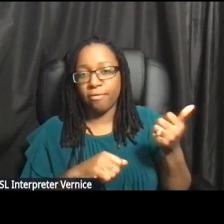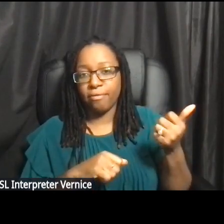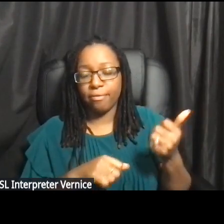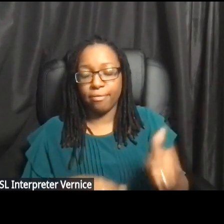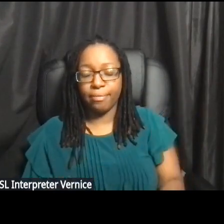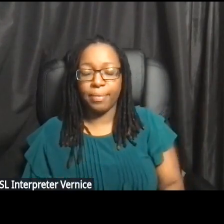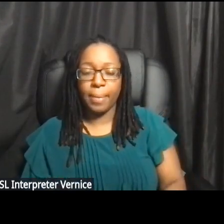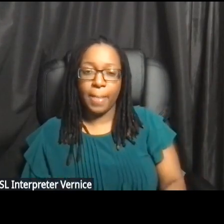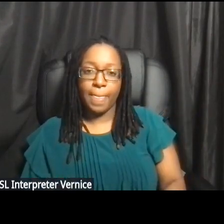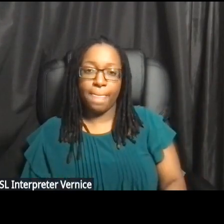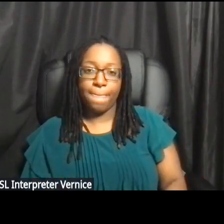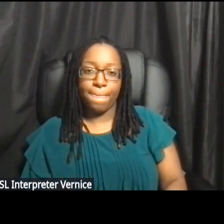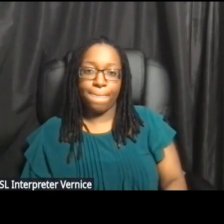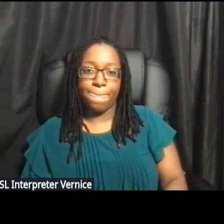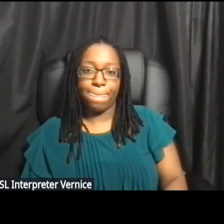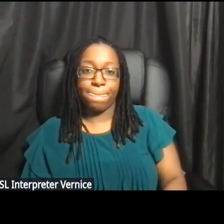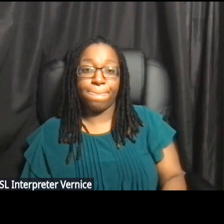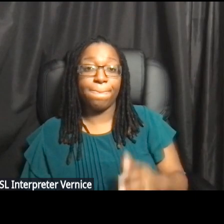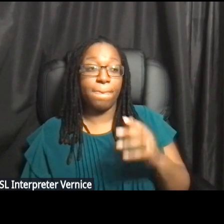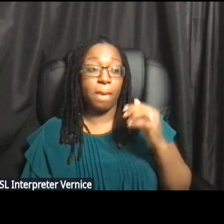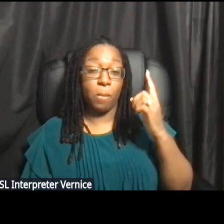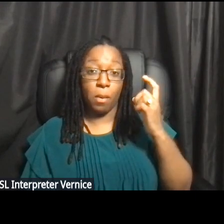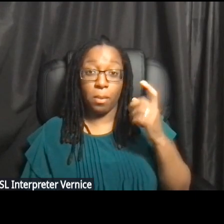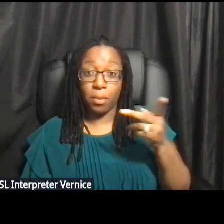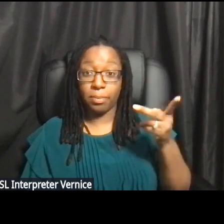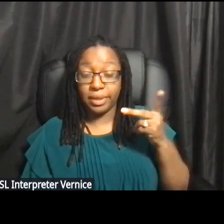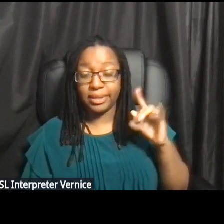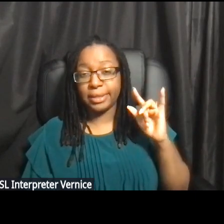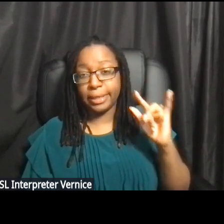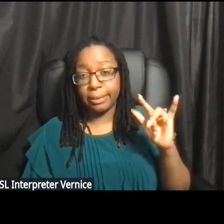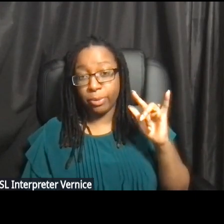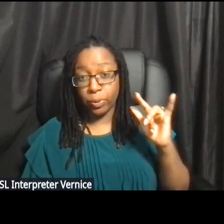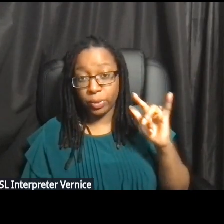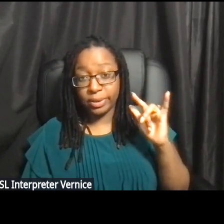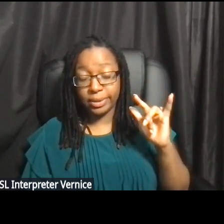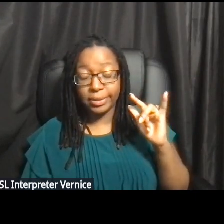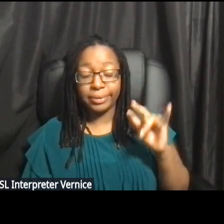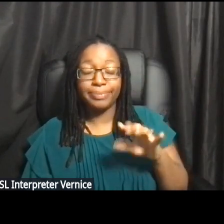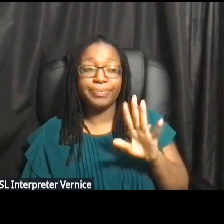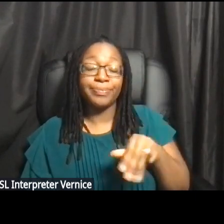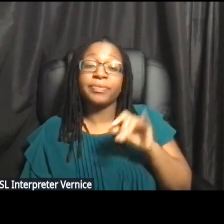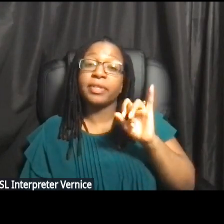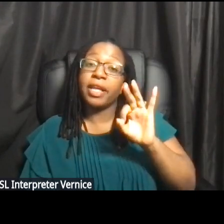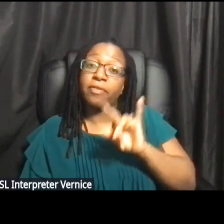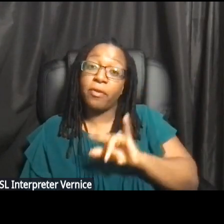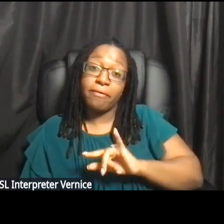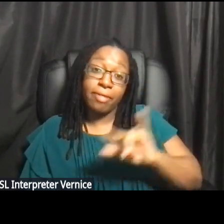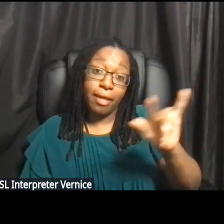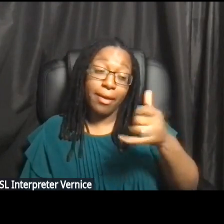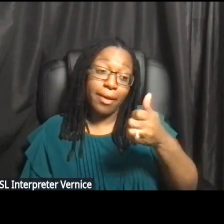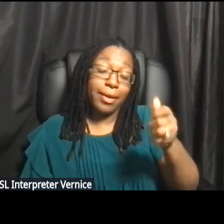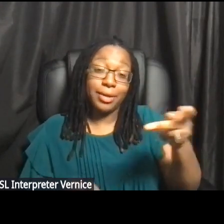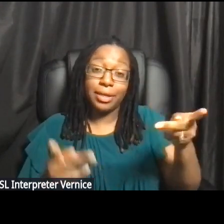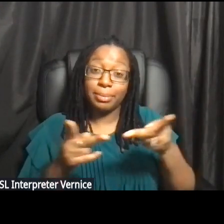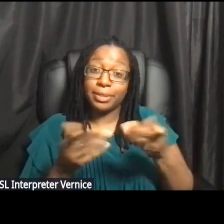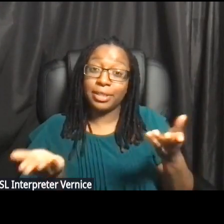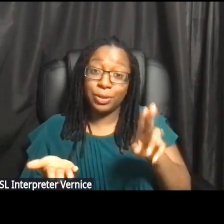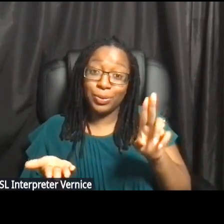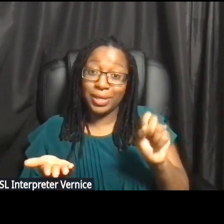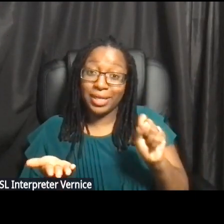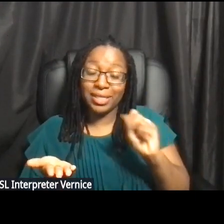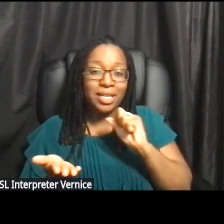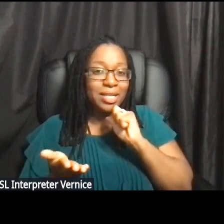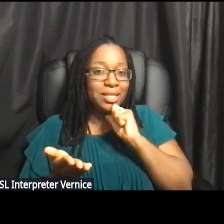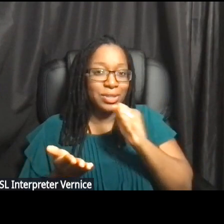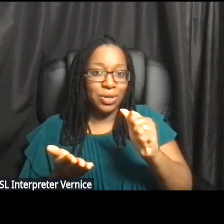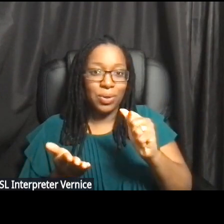And one more use case, airports. First of all, if you're flying in the United States, do not scan your